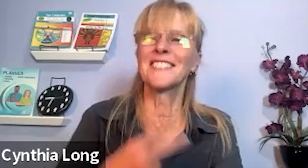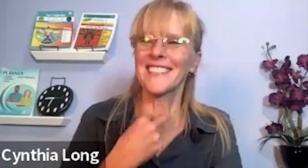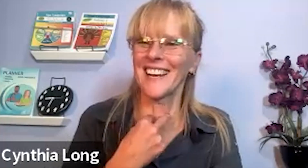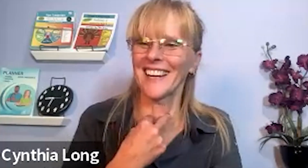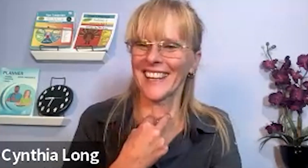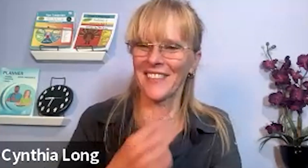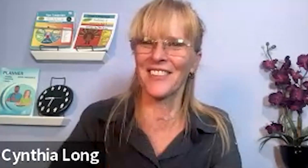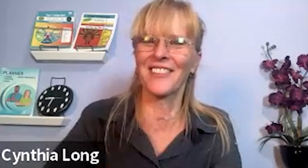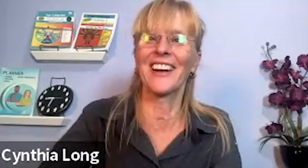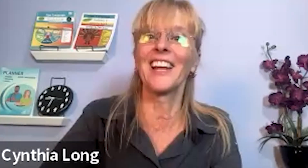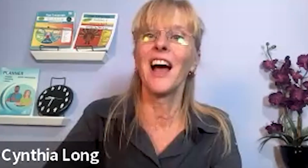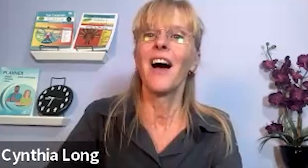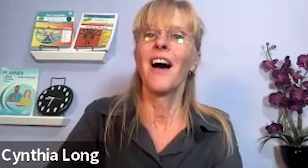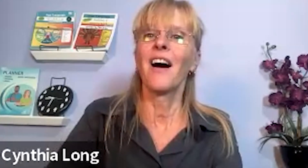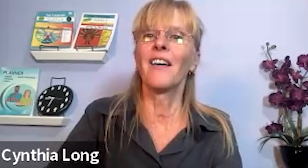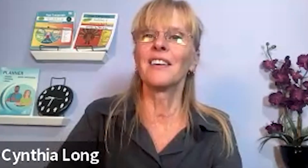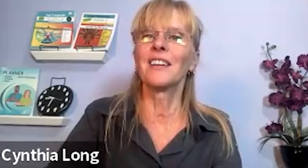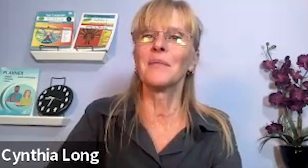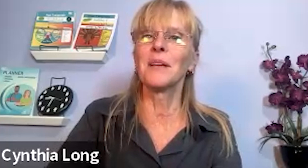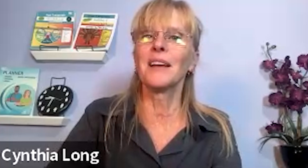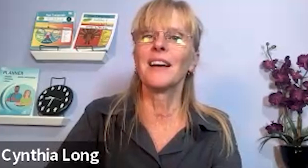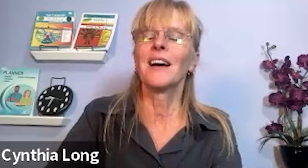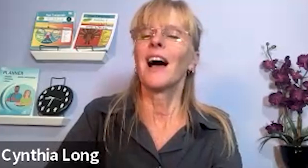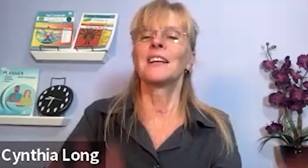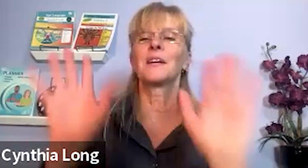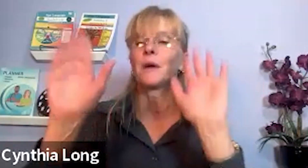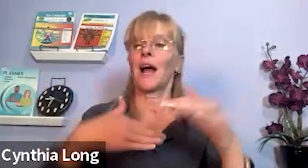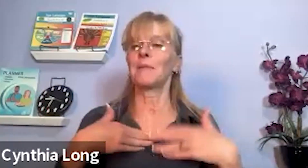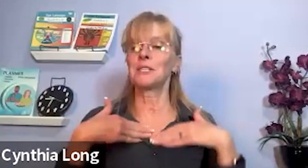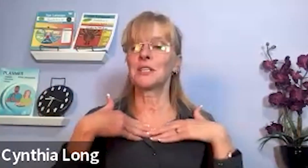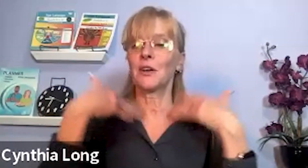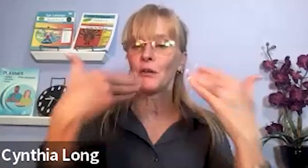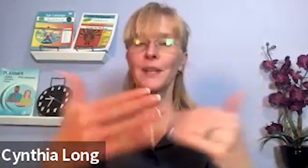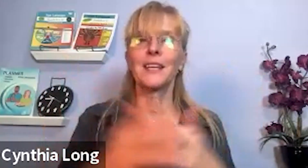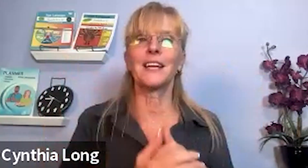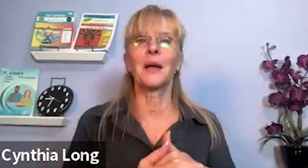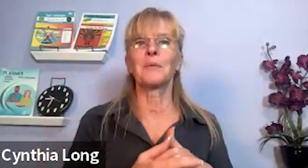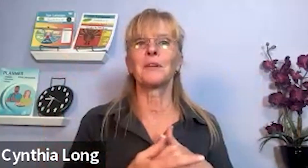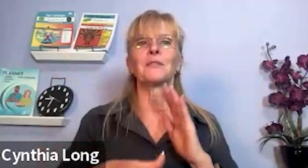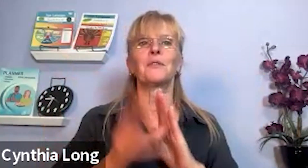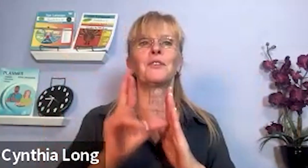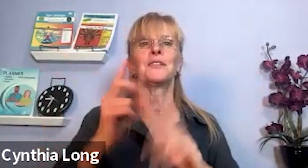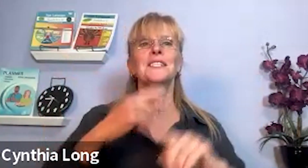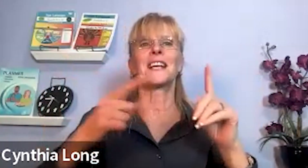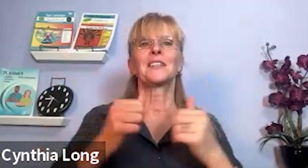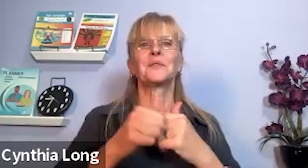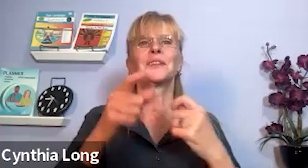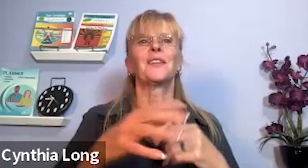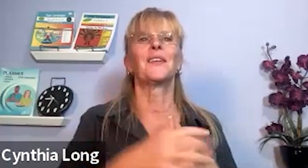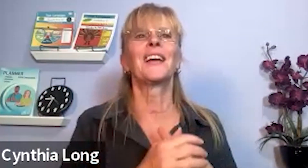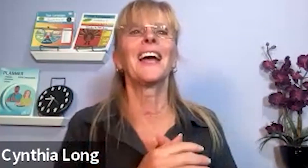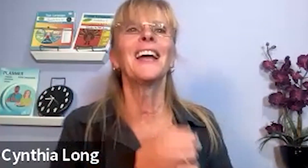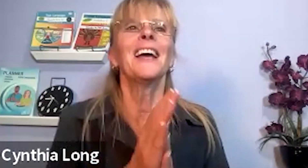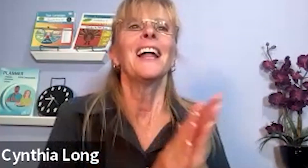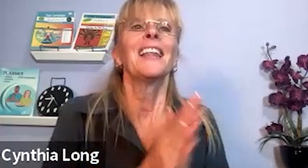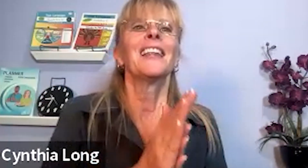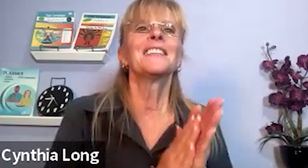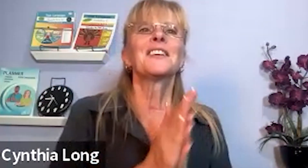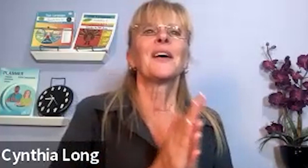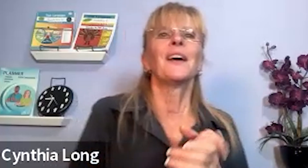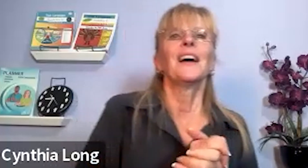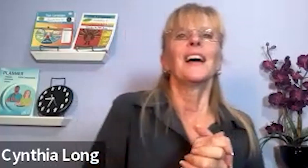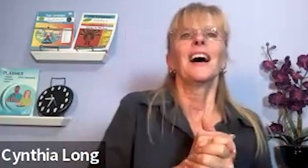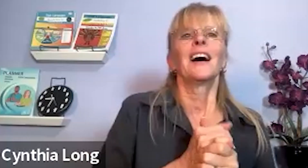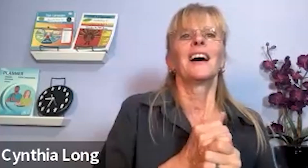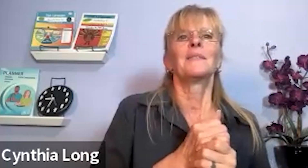I'm stuck, everybody. Hold on, I tell you what, I'm just gonna go with it and I'm gonna review the signs with you, okay?